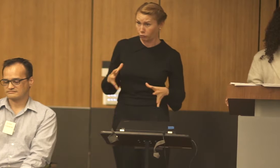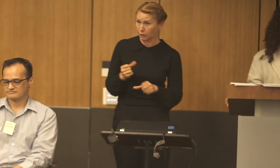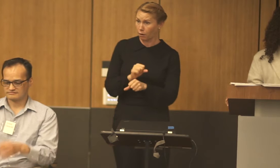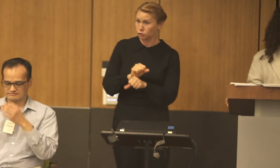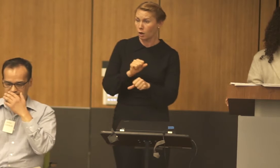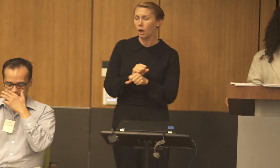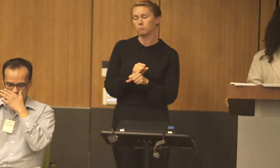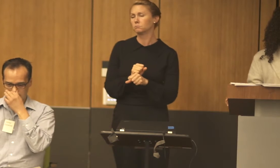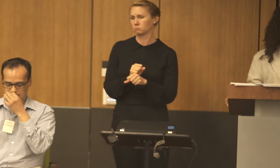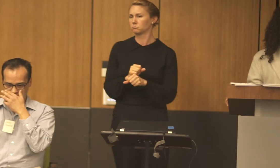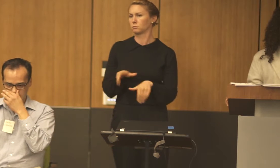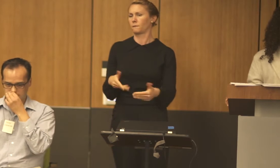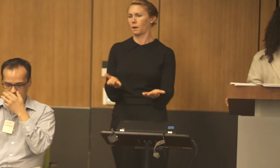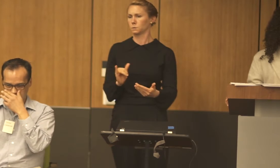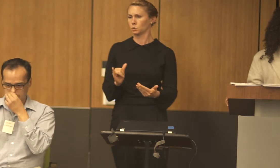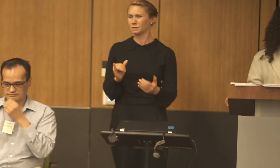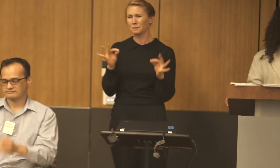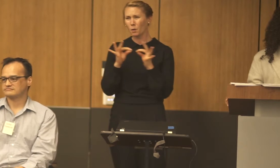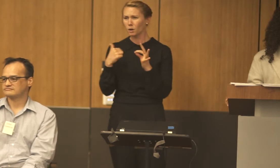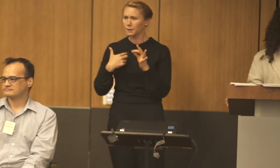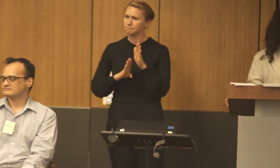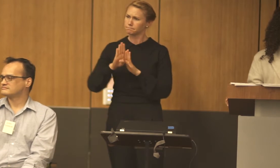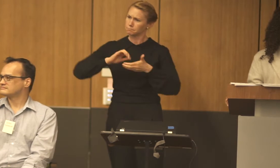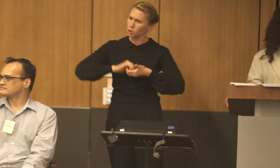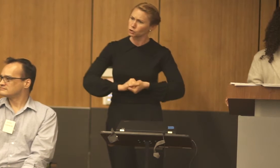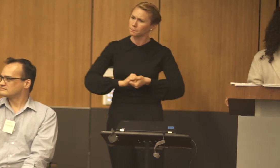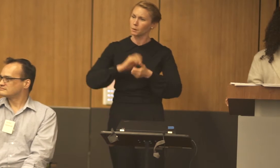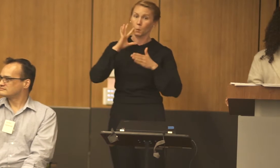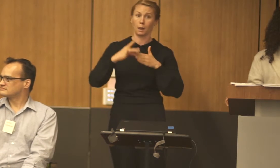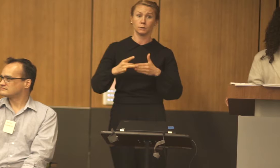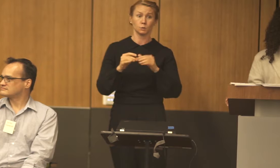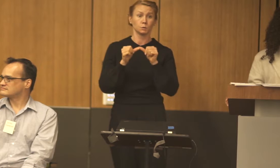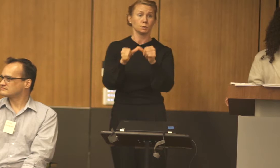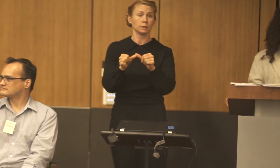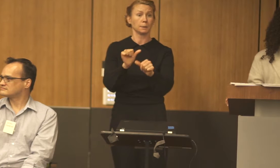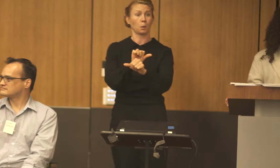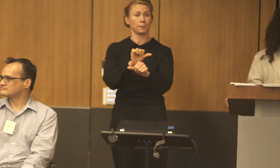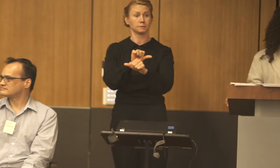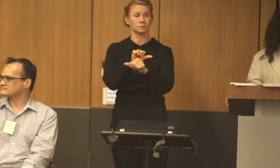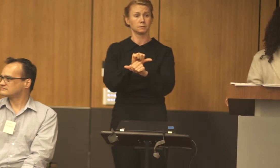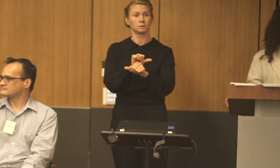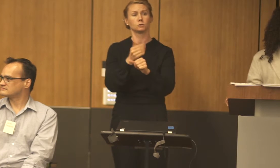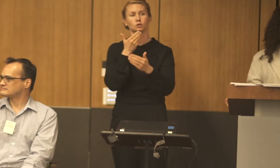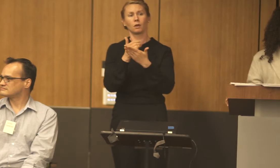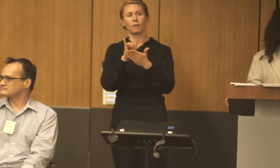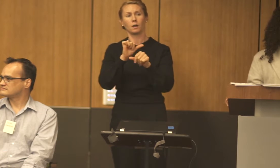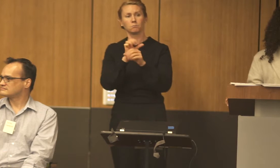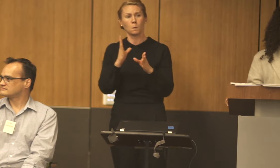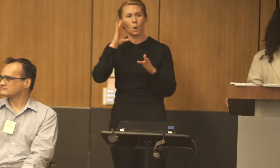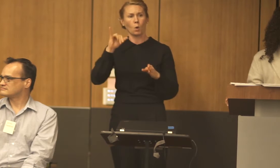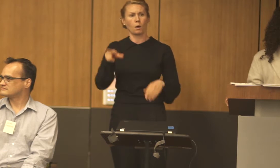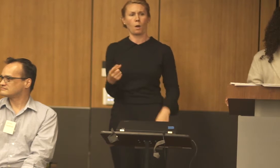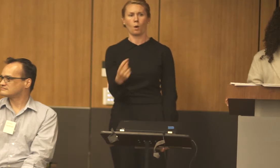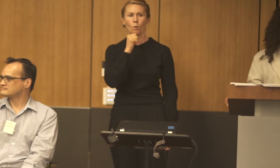well. Because it's important anytime that we build partnerships, that especially that lead to employment, that the employers know that they're not alone. You